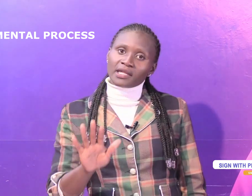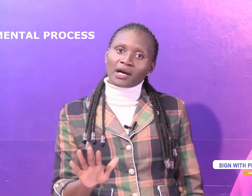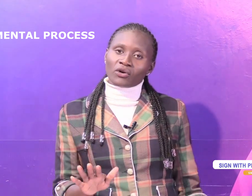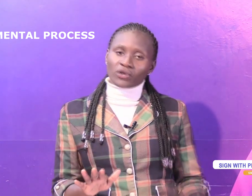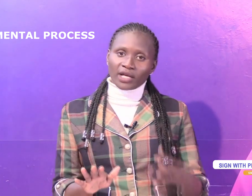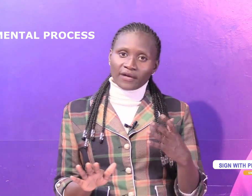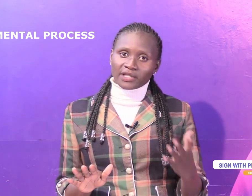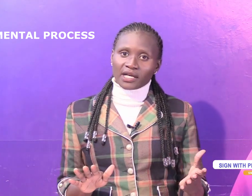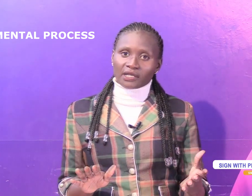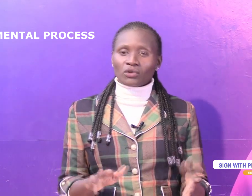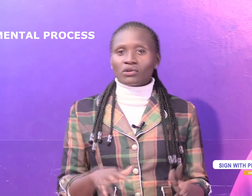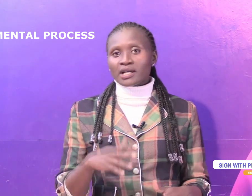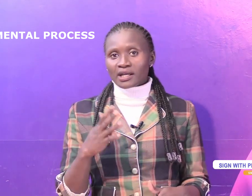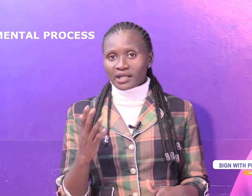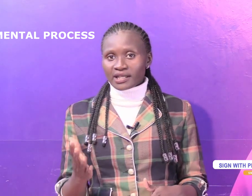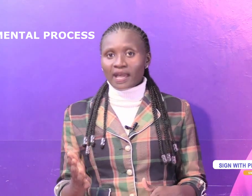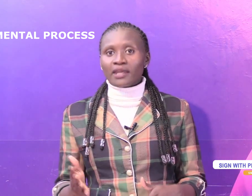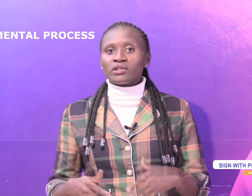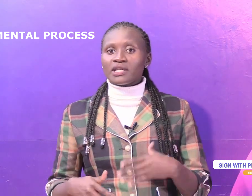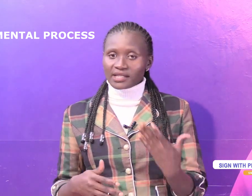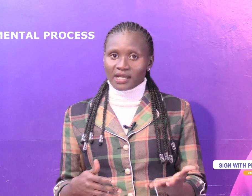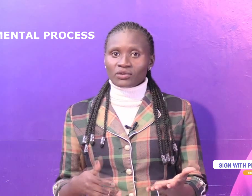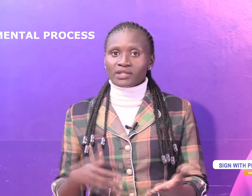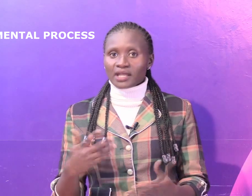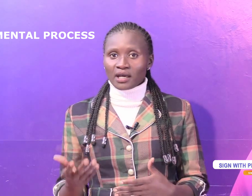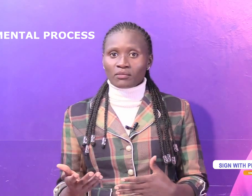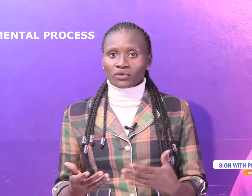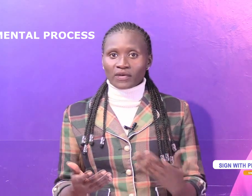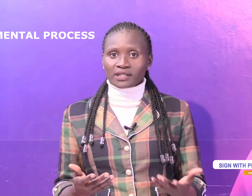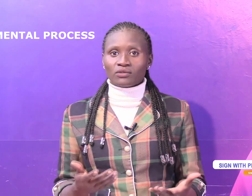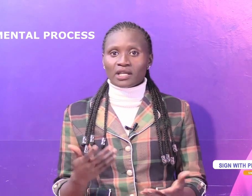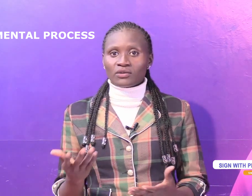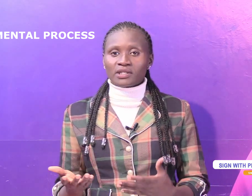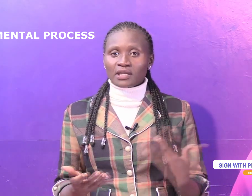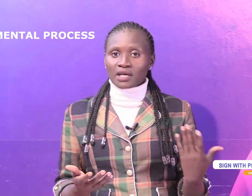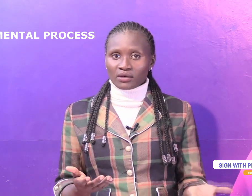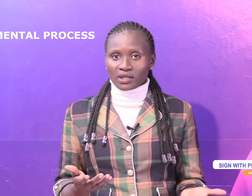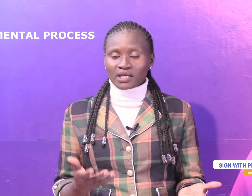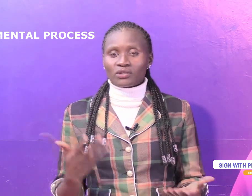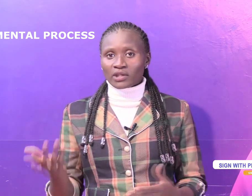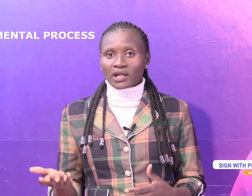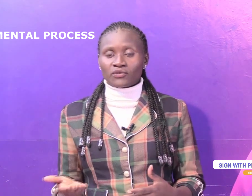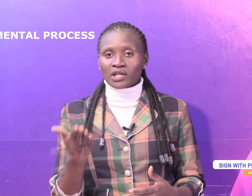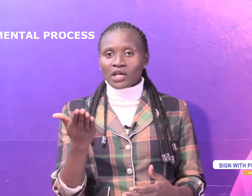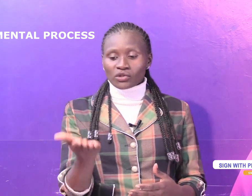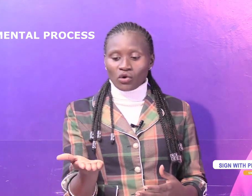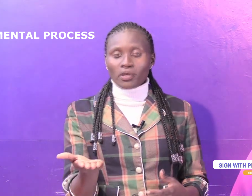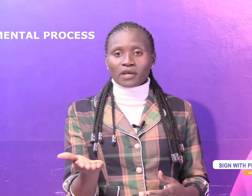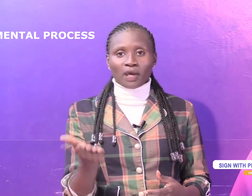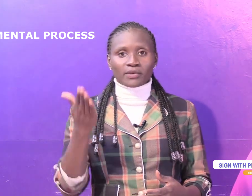your left hand or you are right-handed. Just use either, both of hands. You can use either the right or the left one. So open palm, just tap it